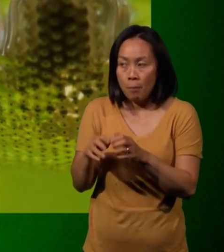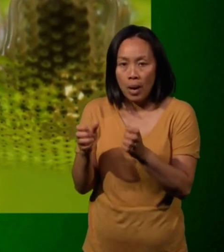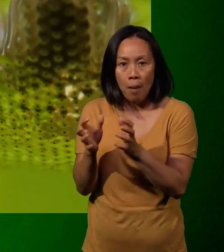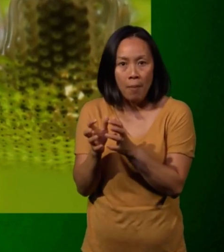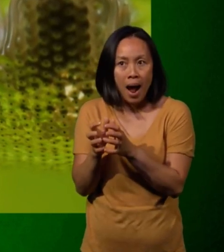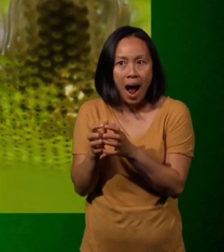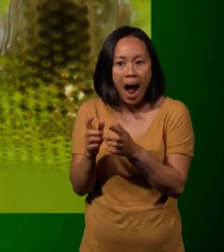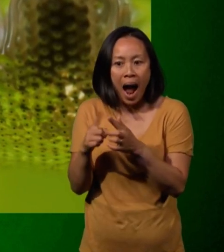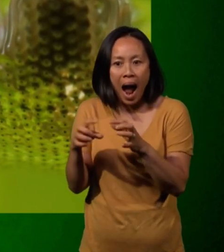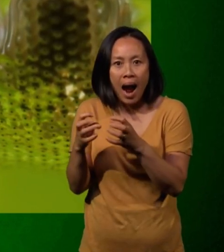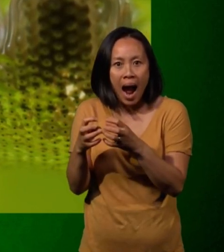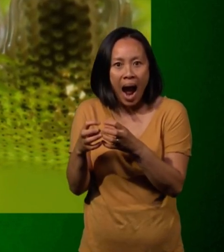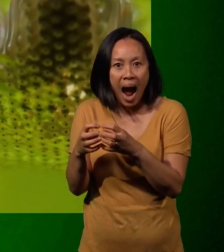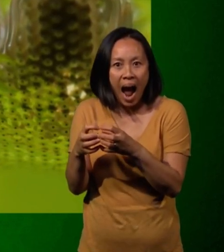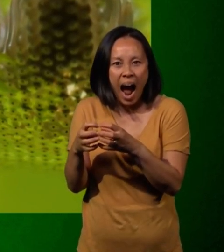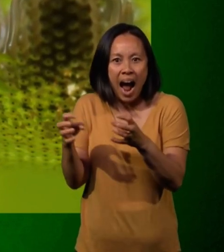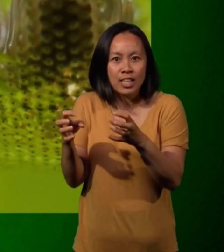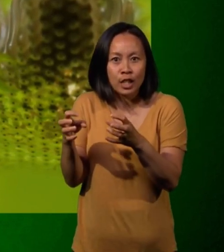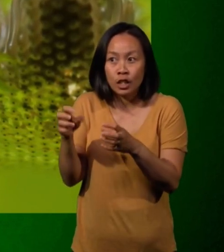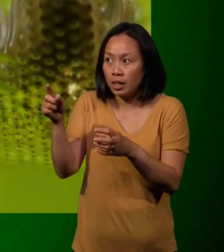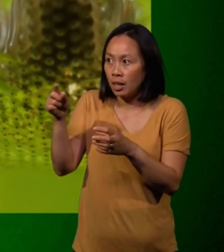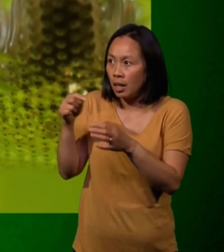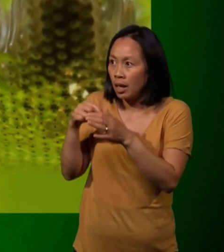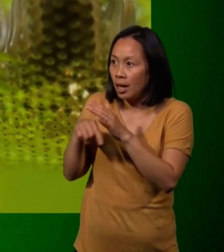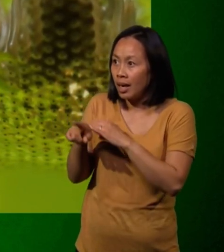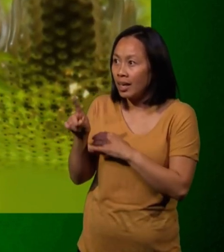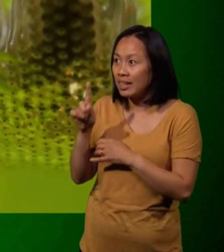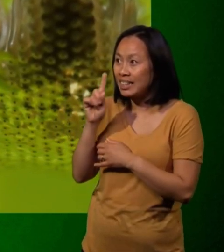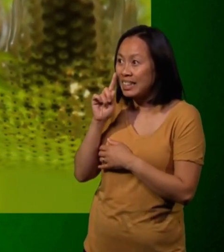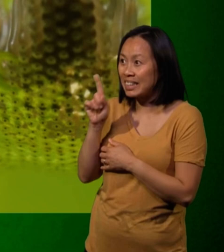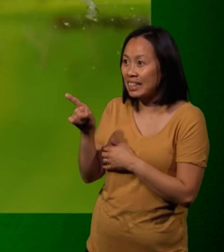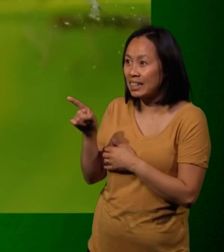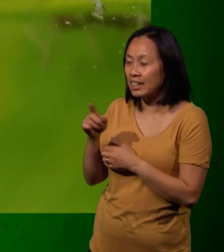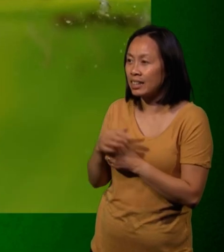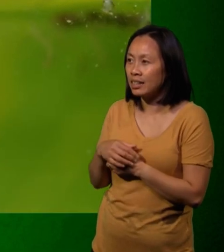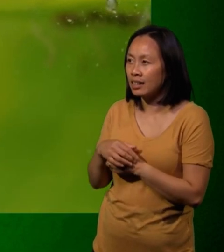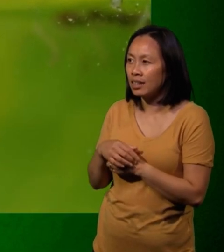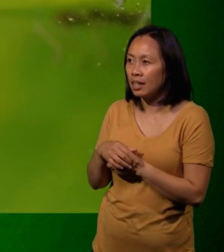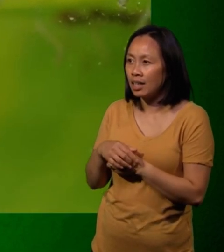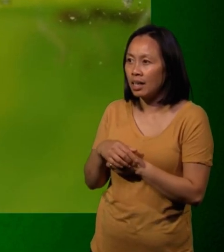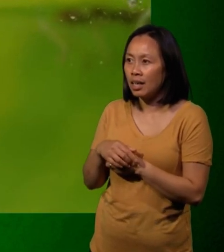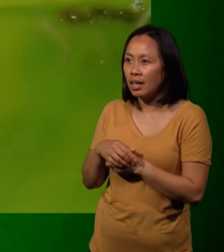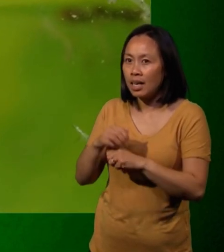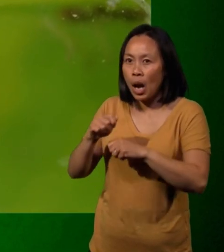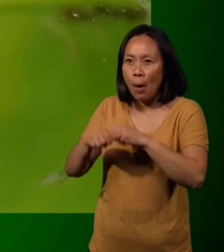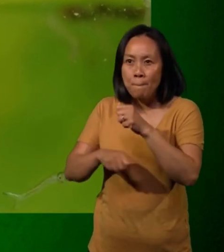Just days after they're laid, the eggs begin to hatch.